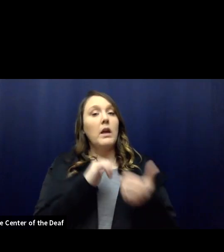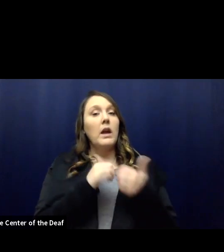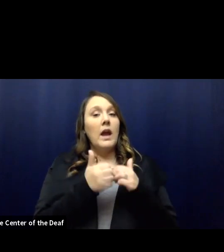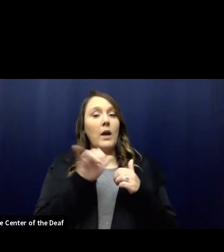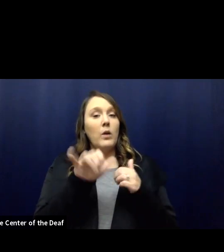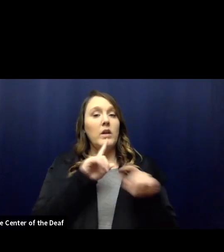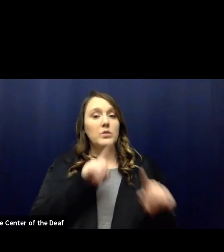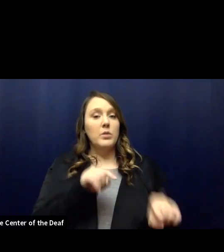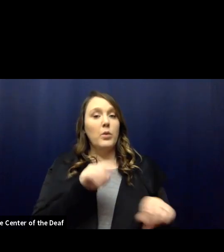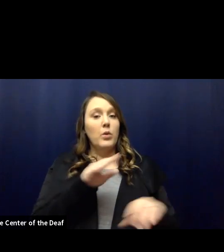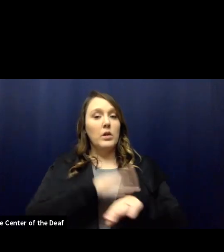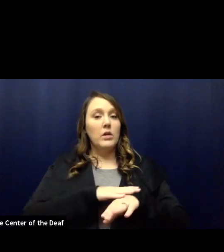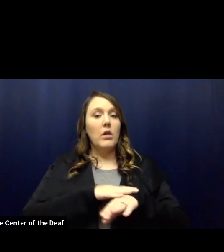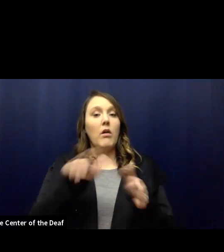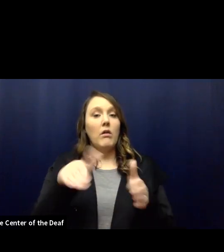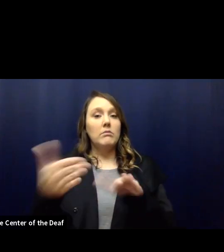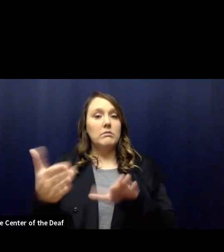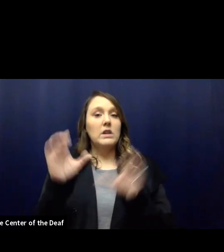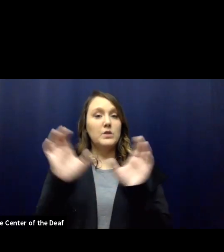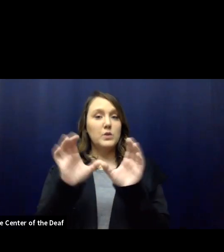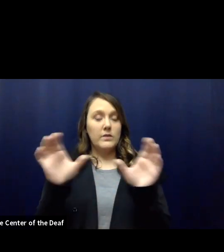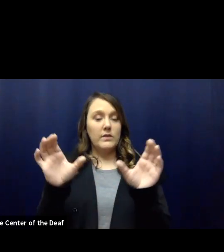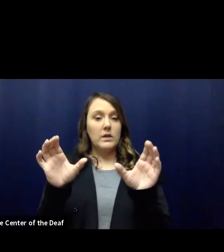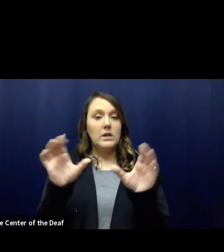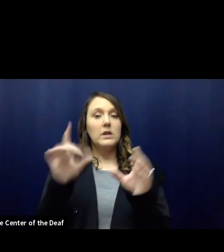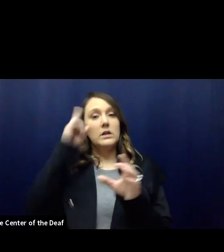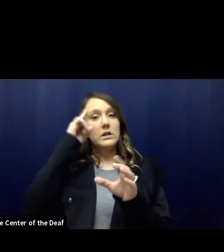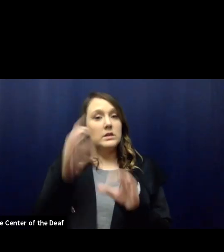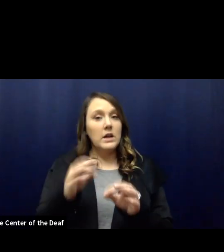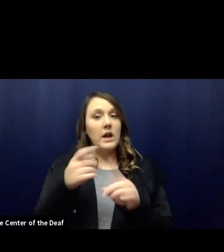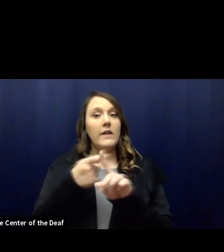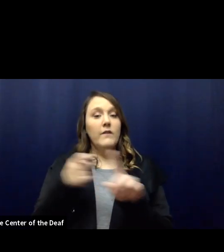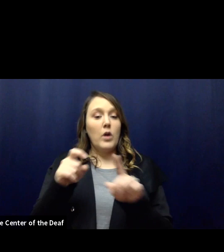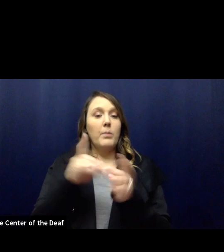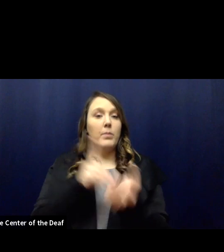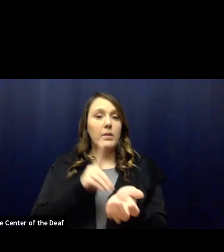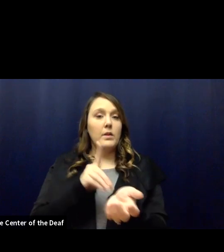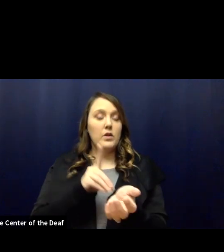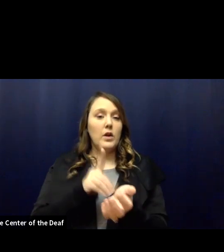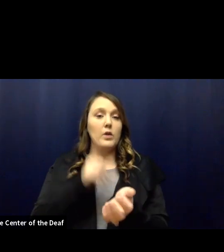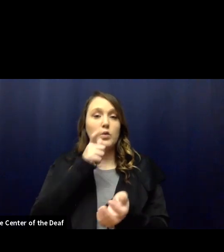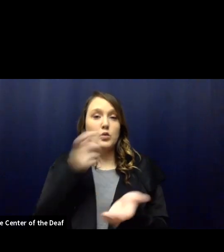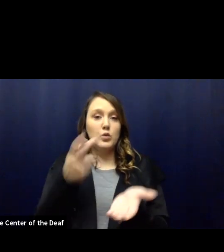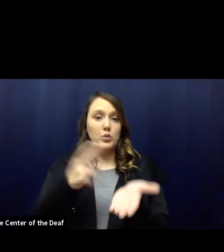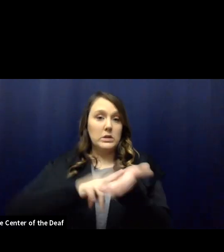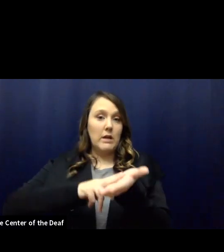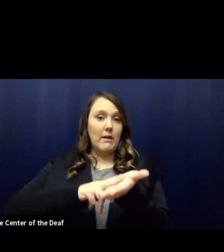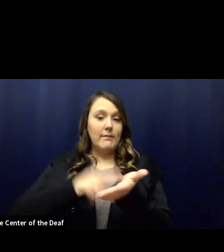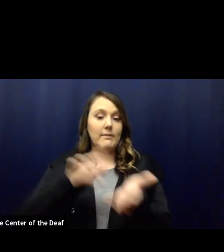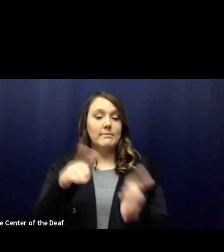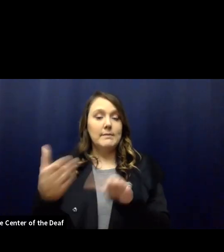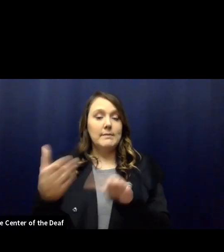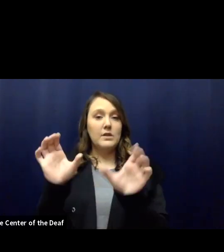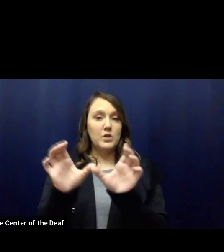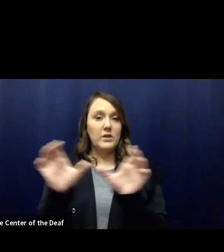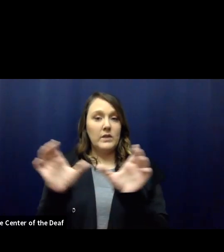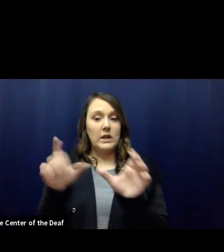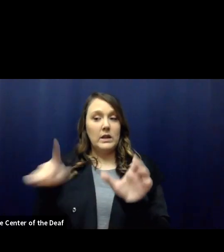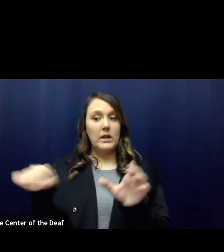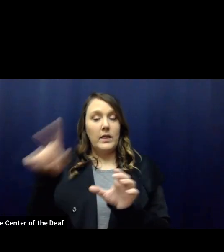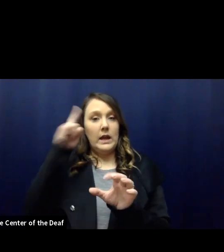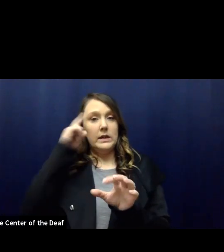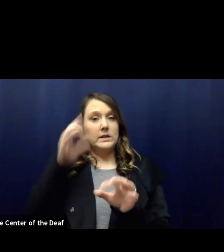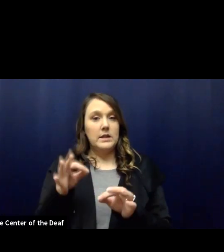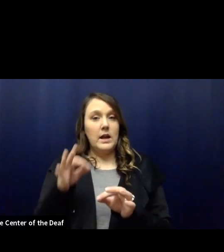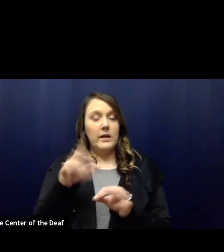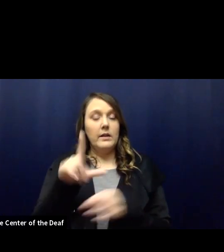reported on the death certificate as determined by the provider that signs the death certificate, makes those determinations. And there is a lag